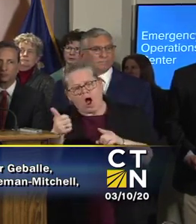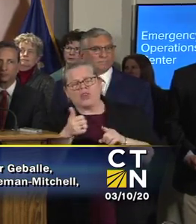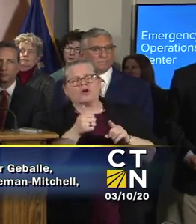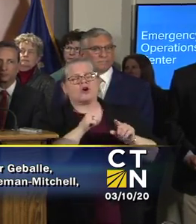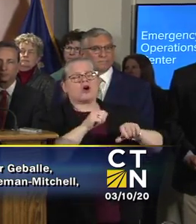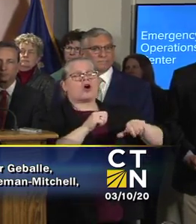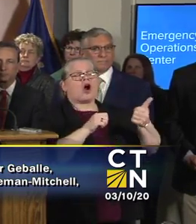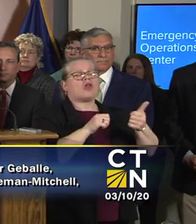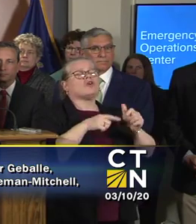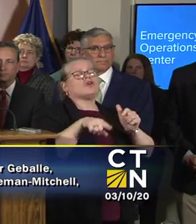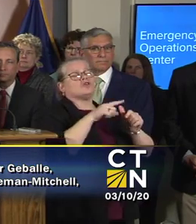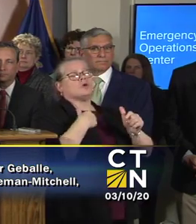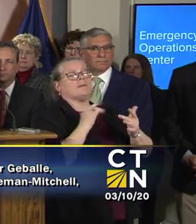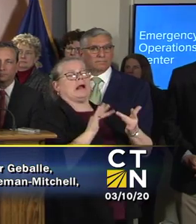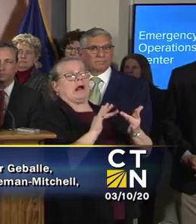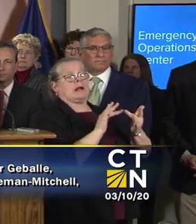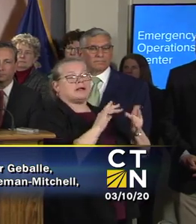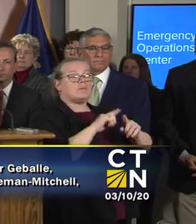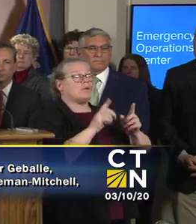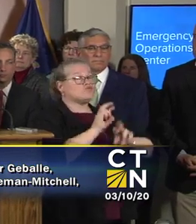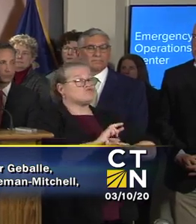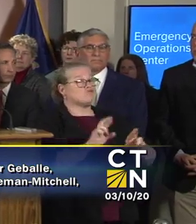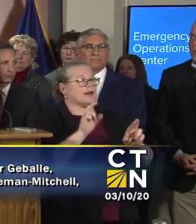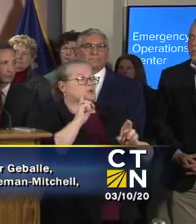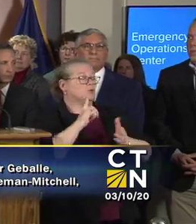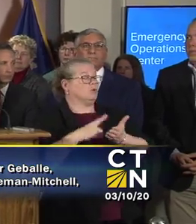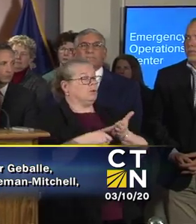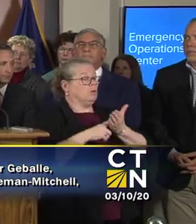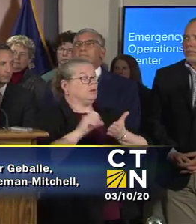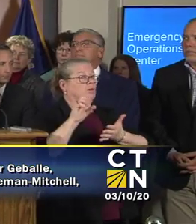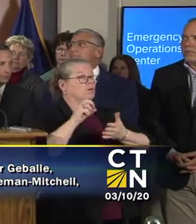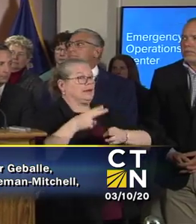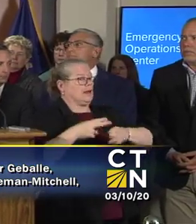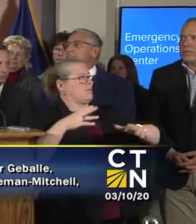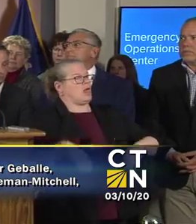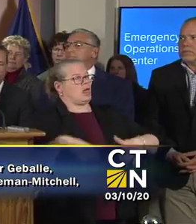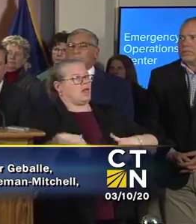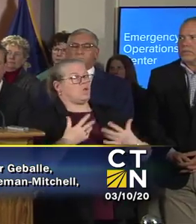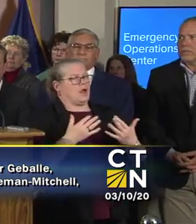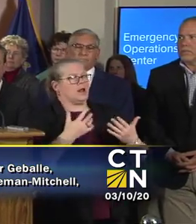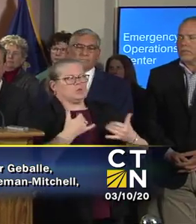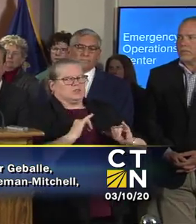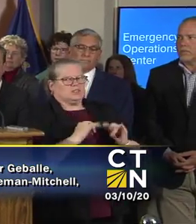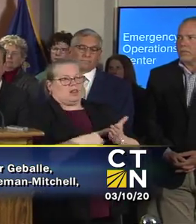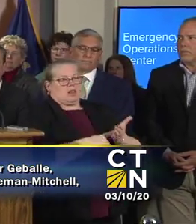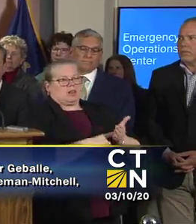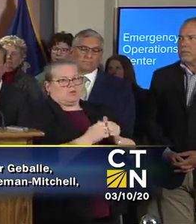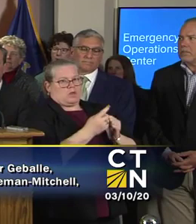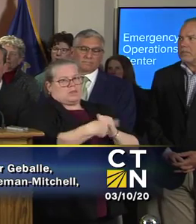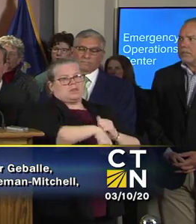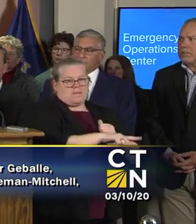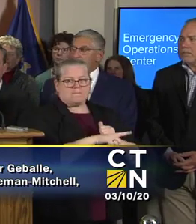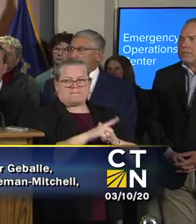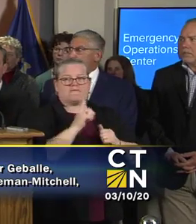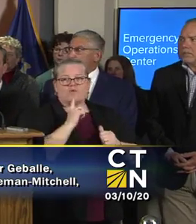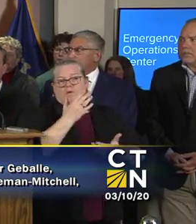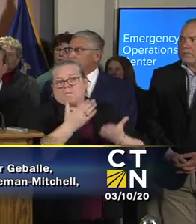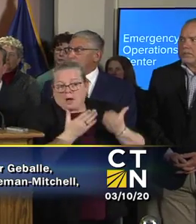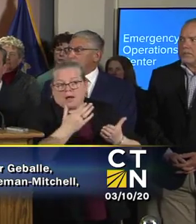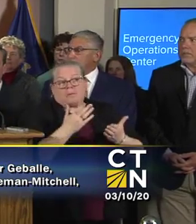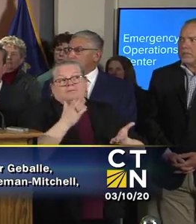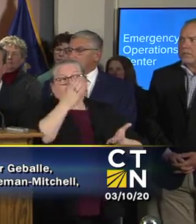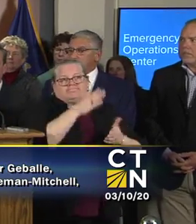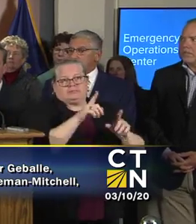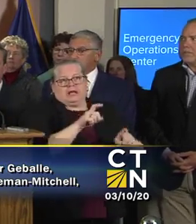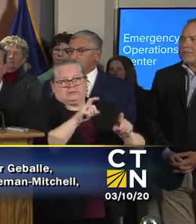yet publicly to identify additional capacity to process tests that we're actively working on. So